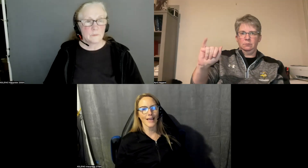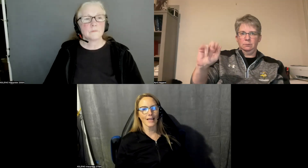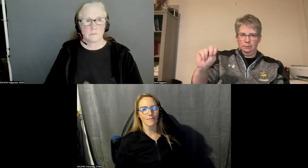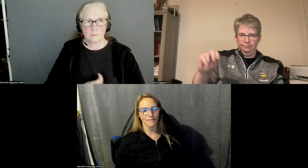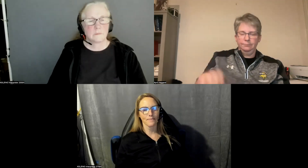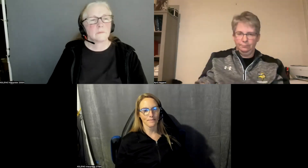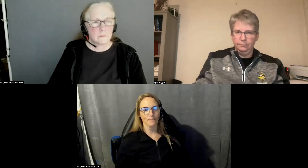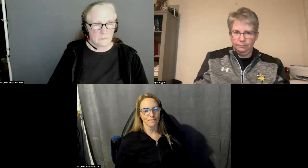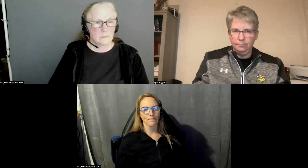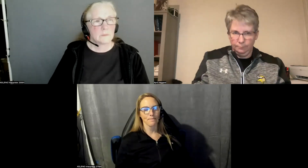Jackson Kane,